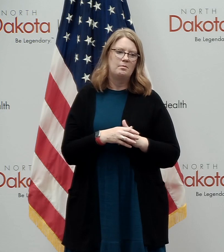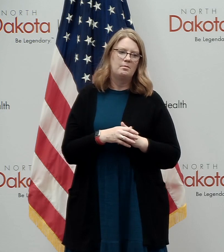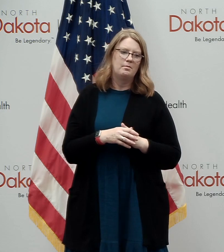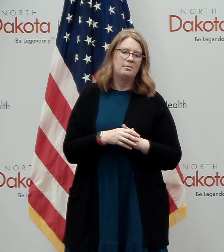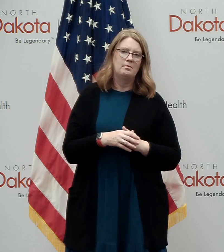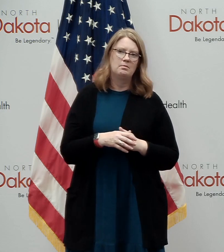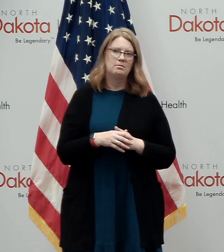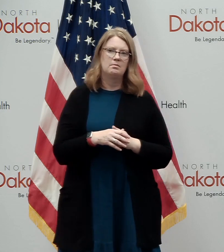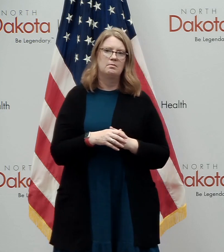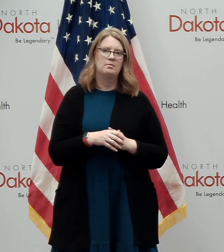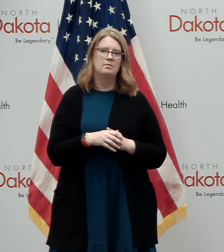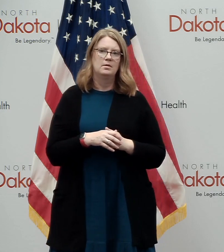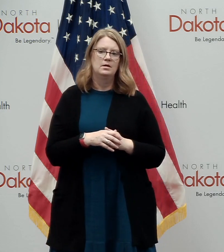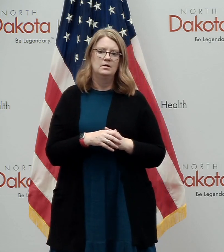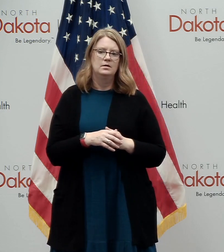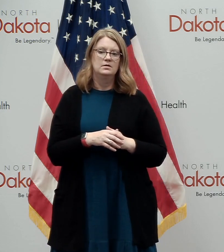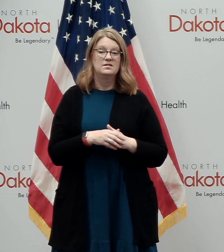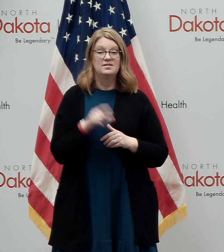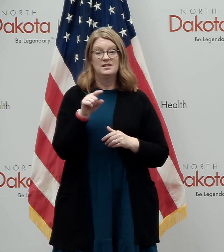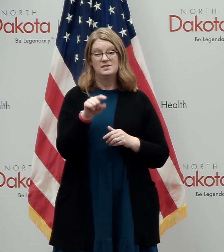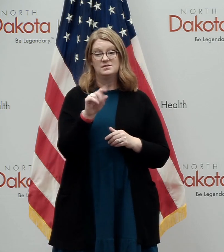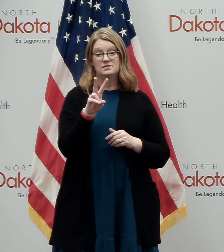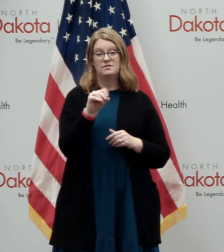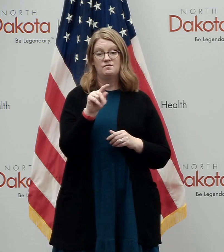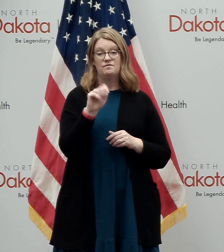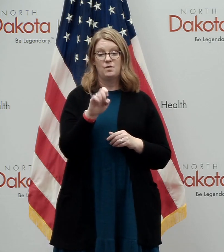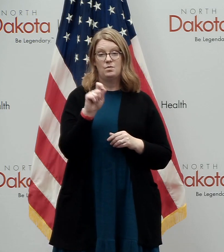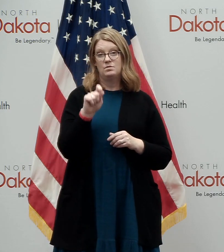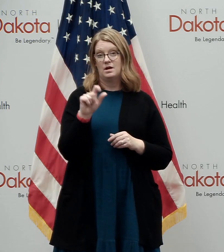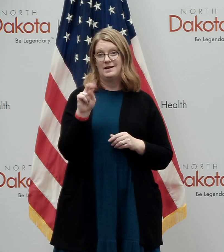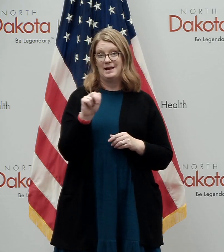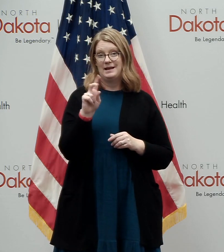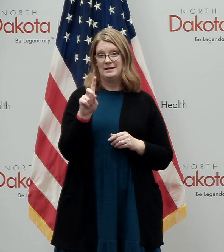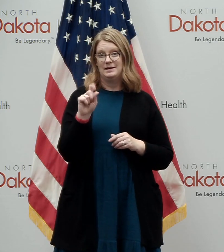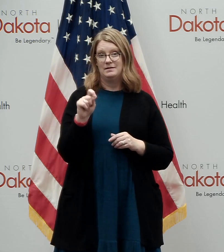really have a one-stop location with